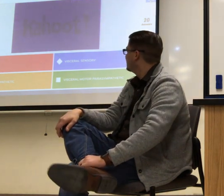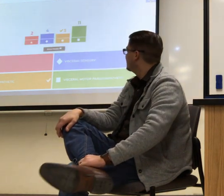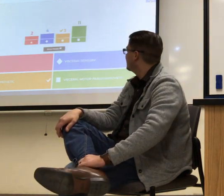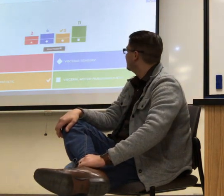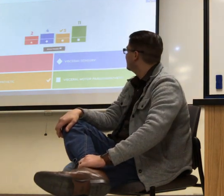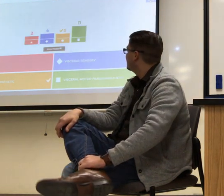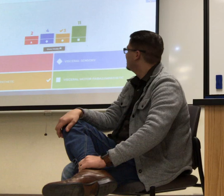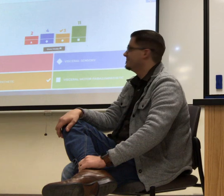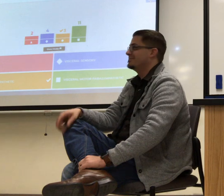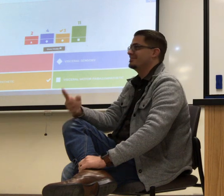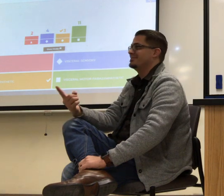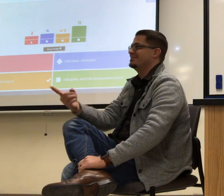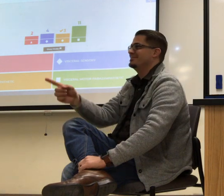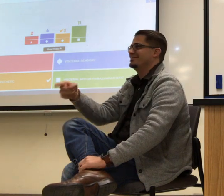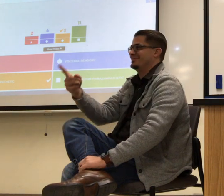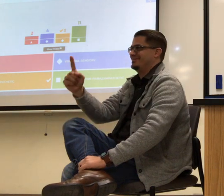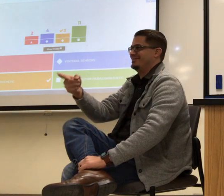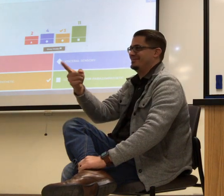That is visceral motor,